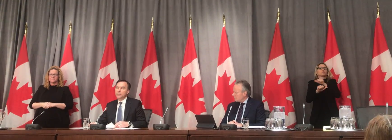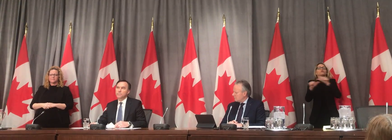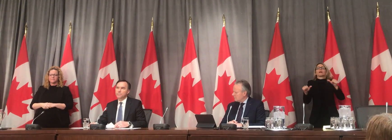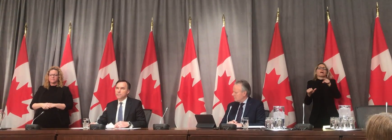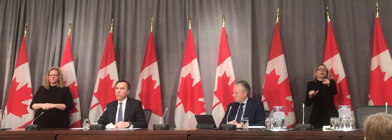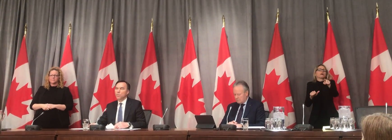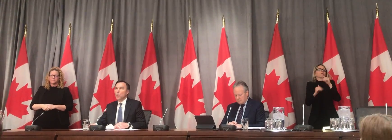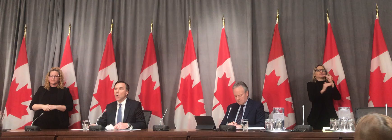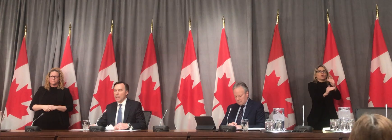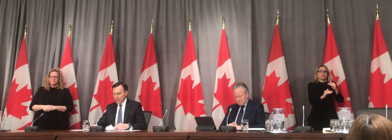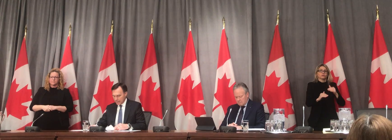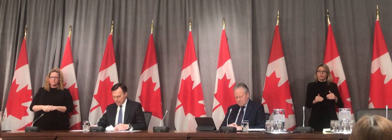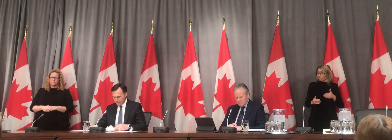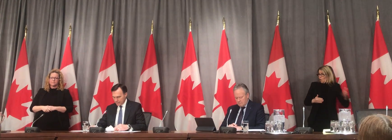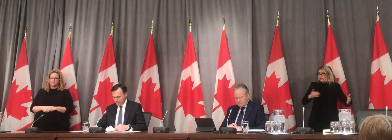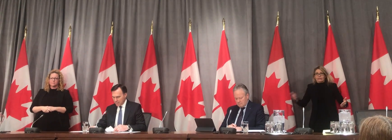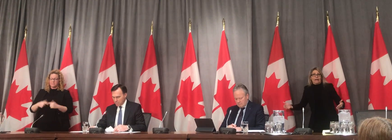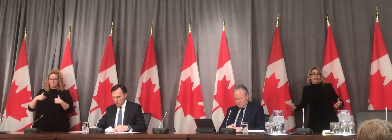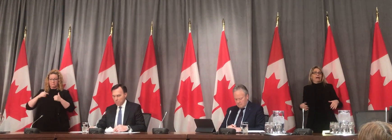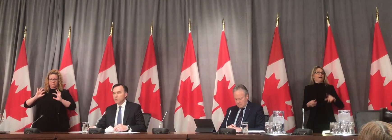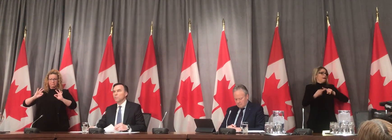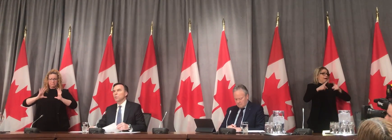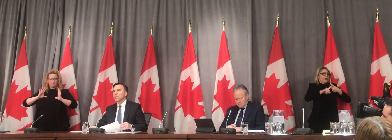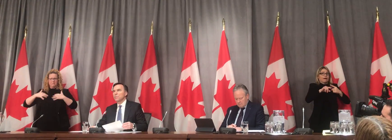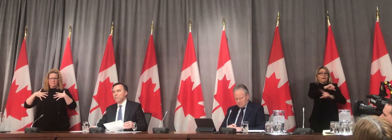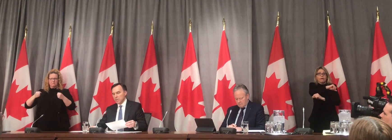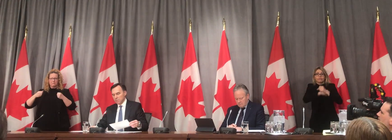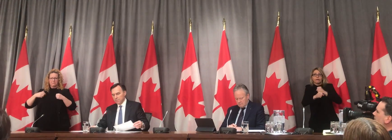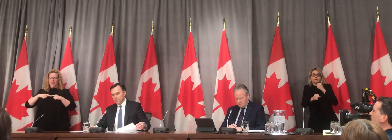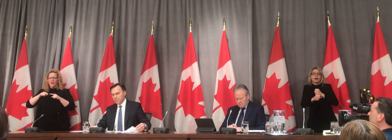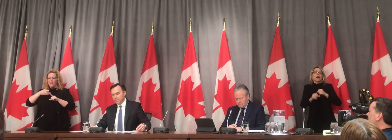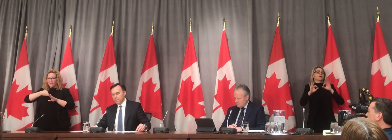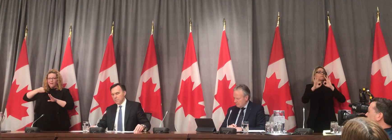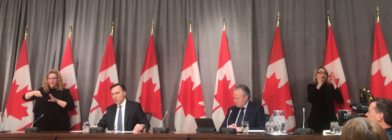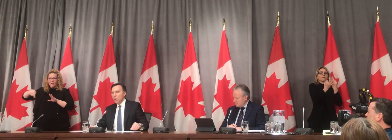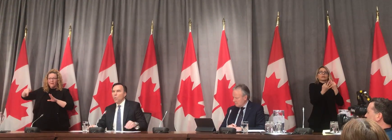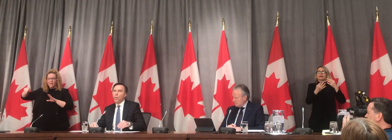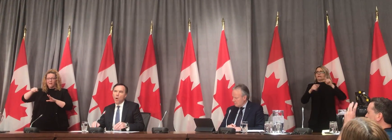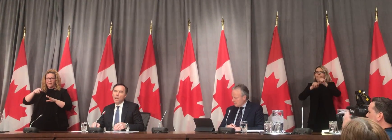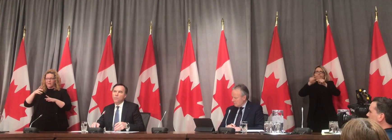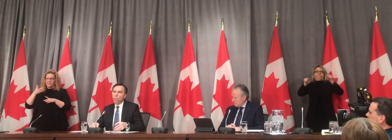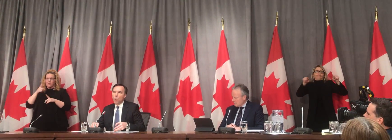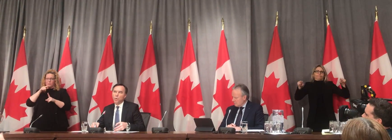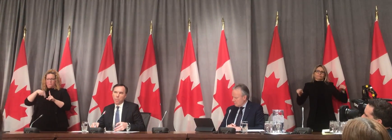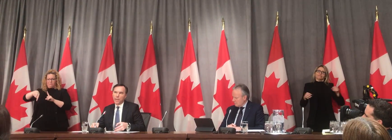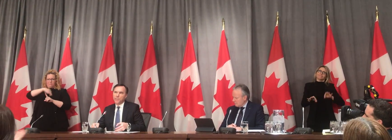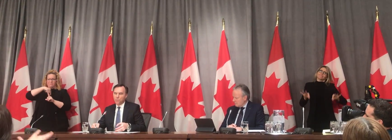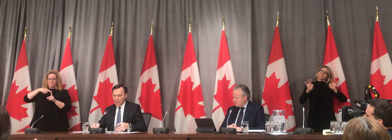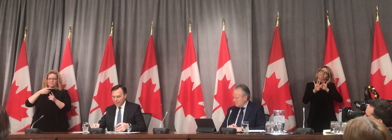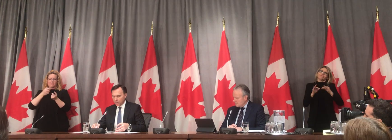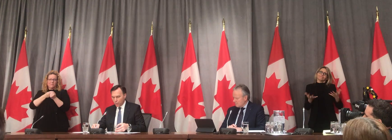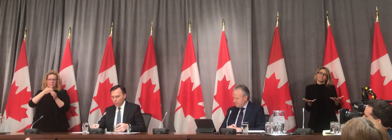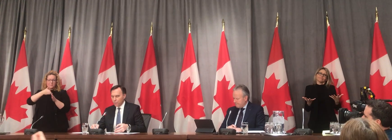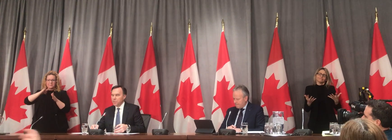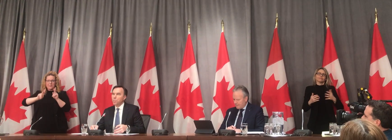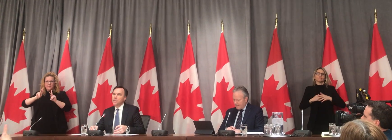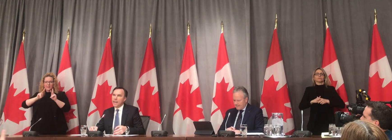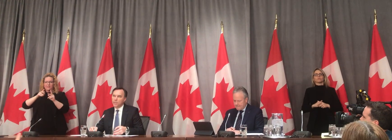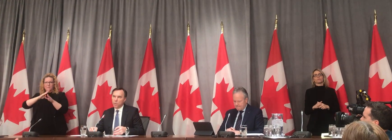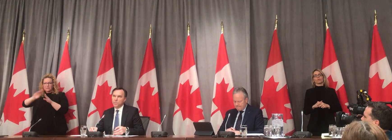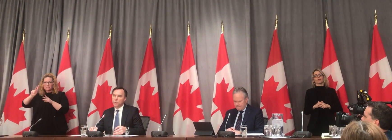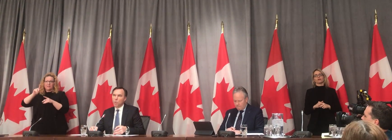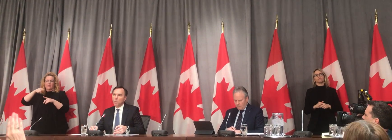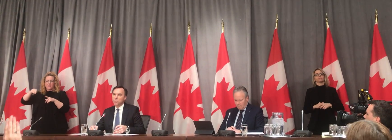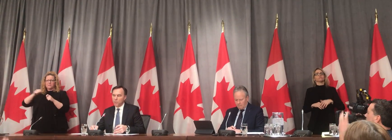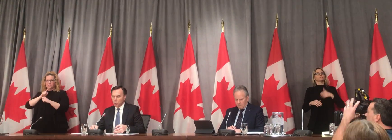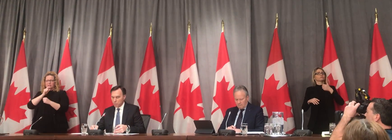vos voisins, de vos collègues, des membres de votre famille. We all have a role to play to flatten the curve and to